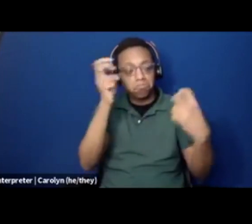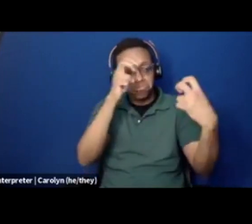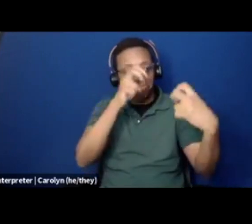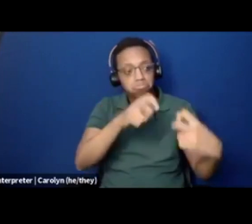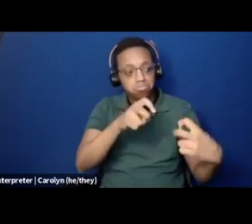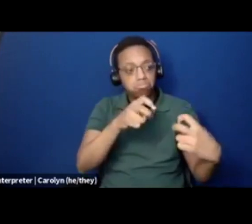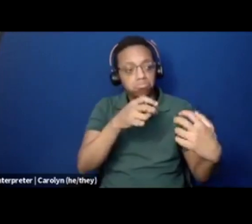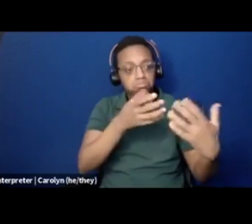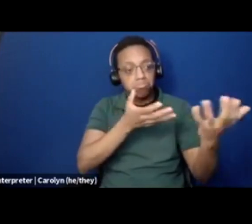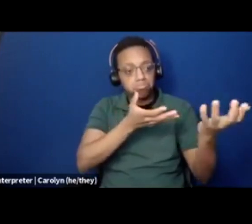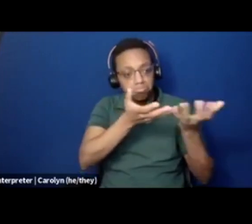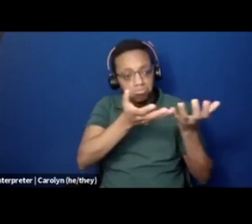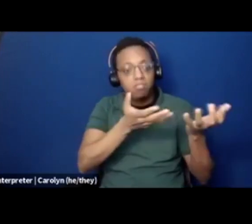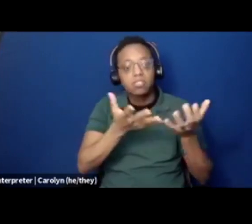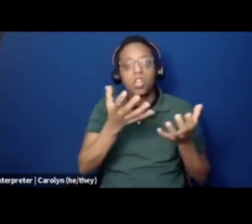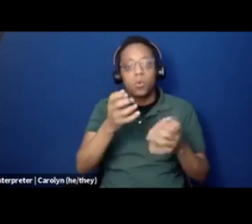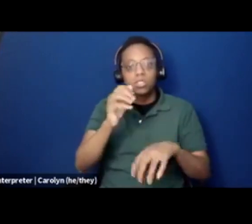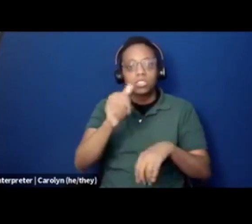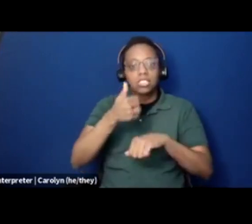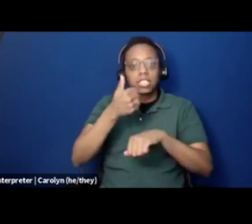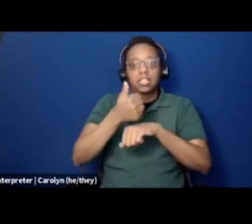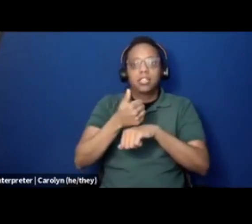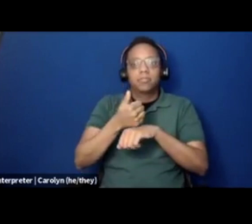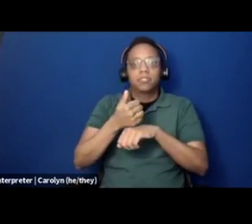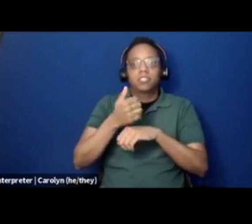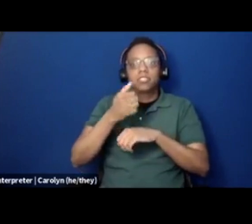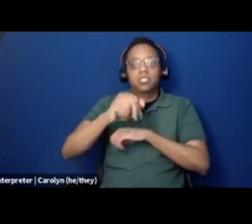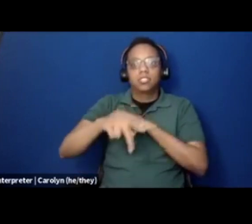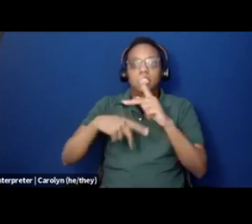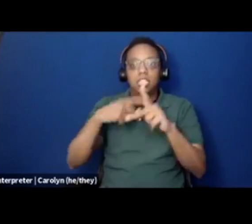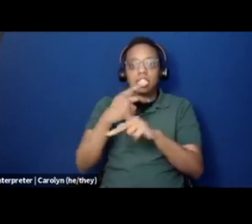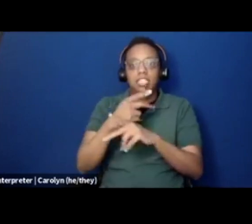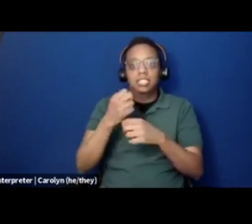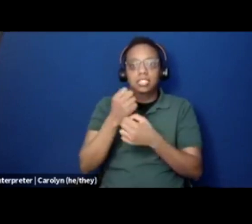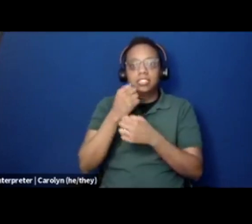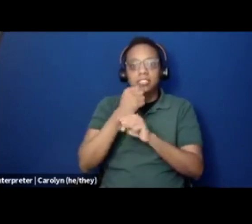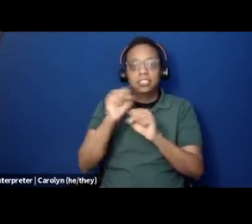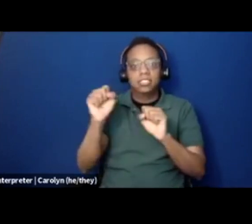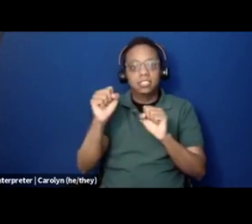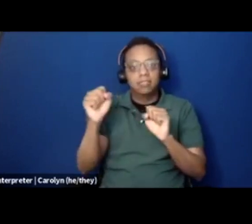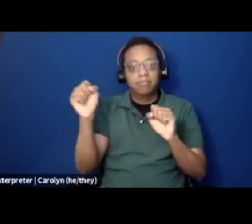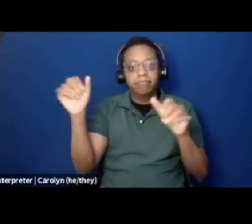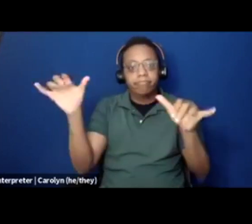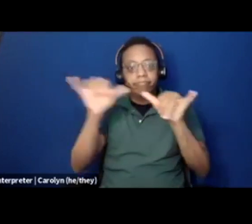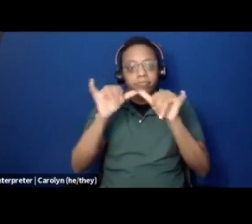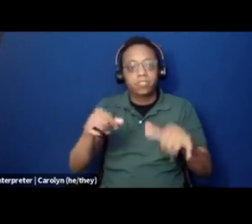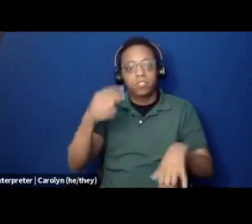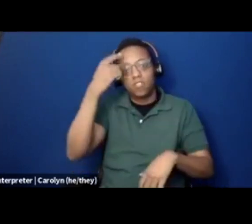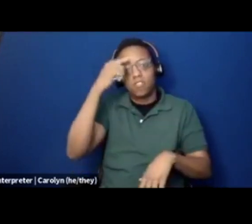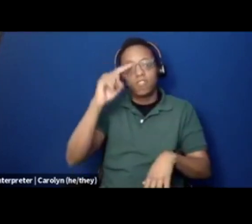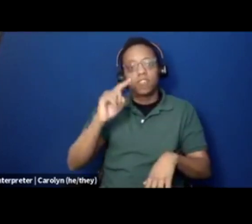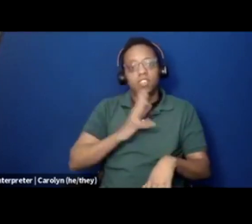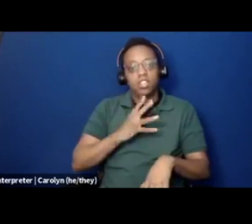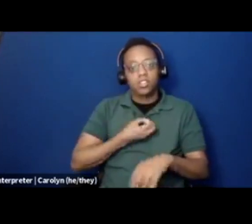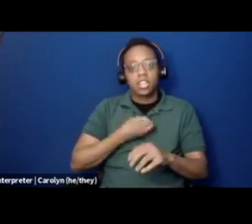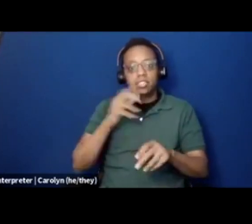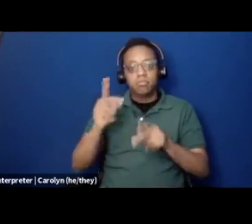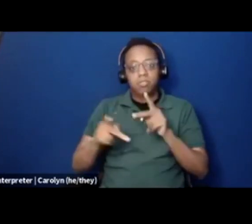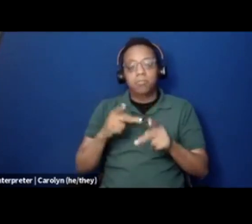safety measures for trans folks. And I guess I don't know when they're going to launch this now because of COVID,